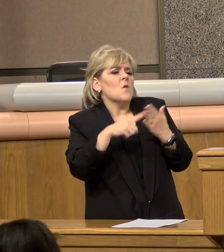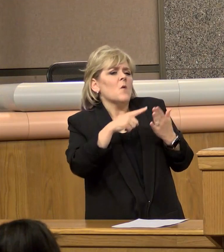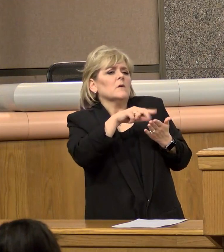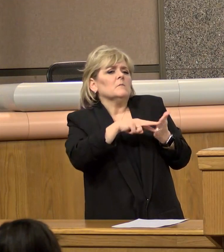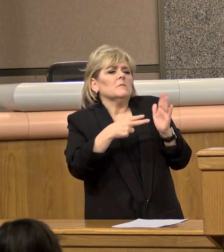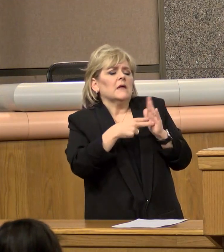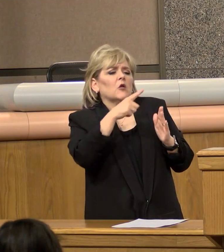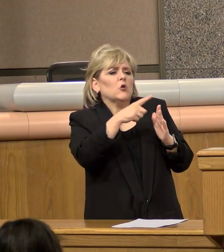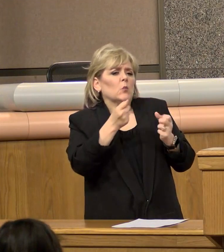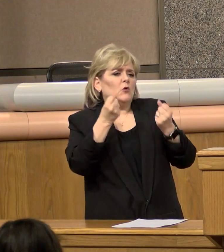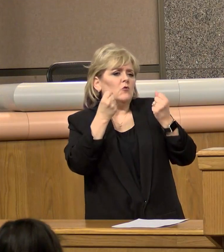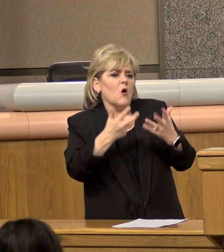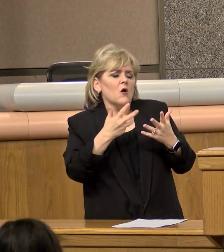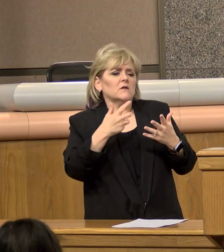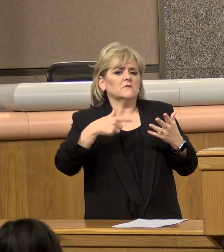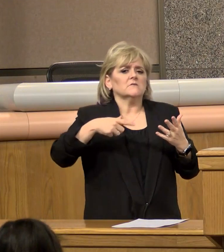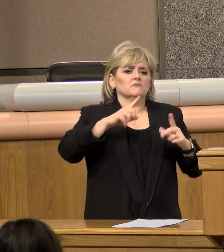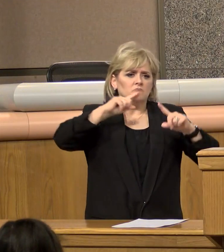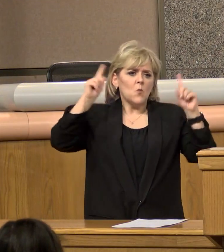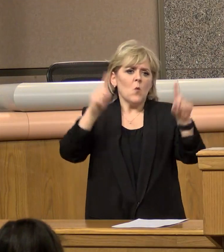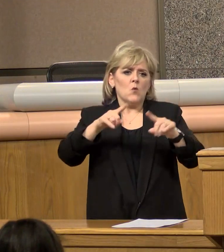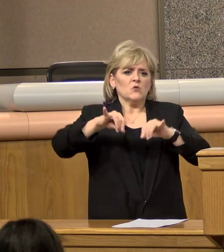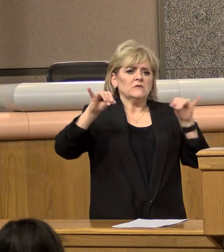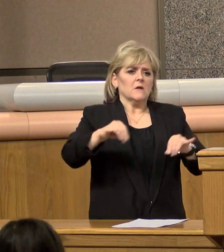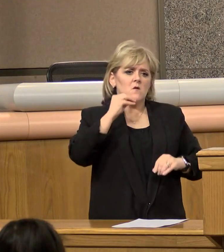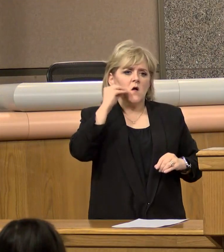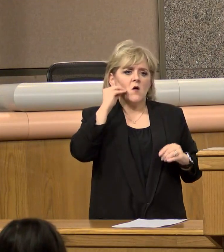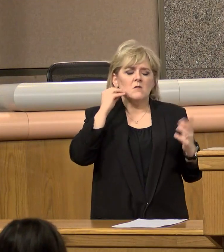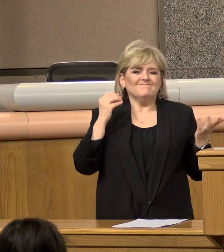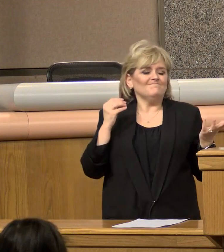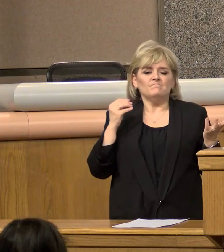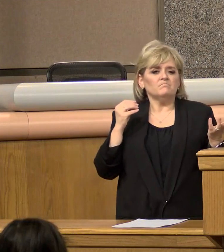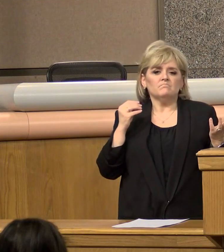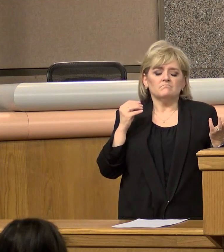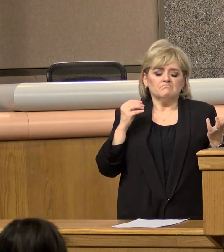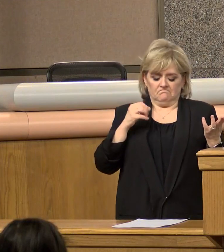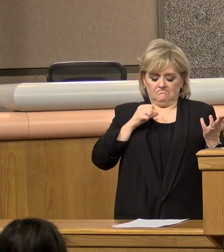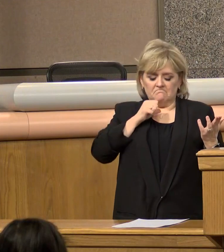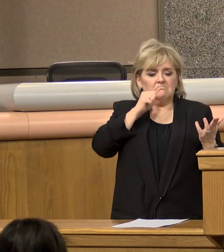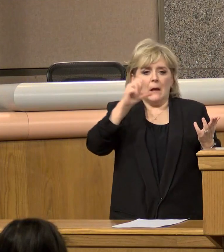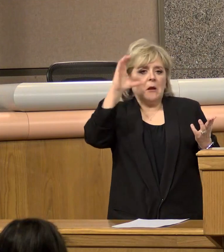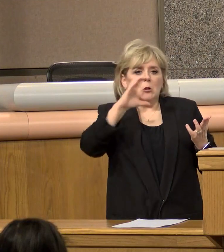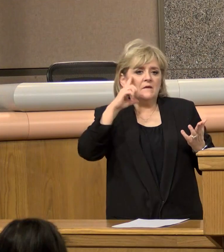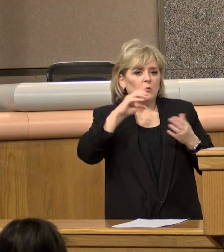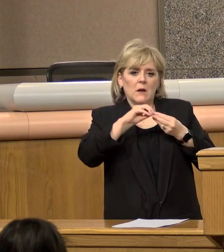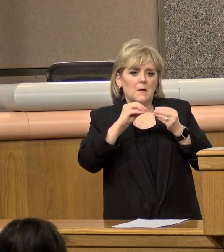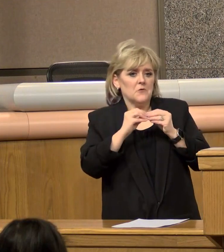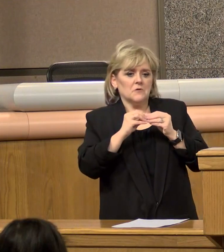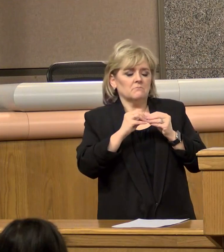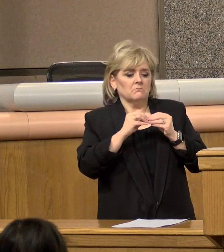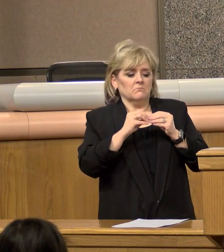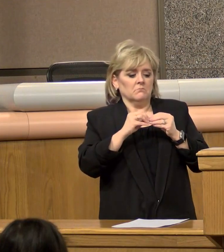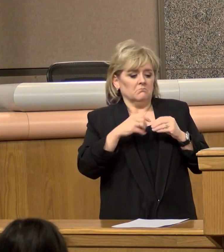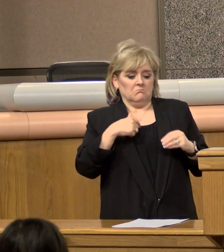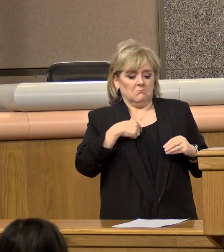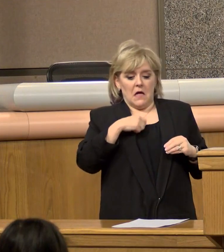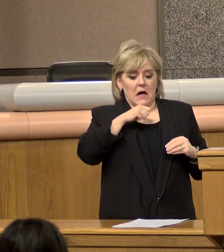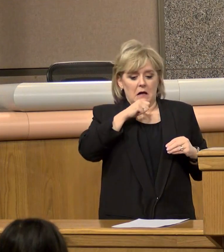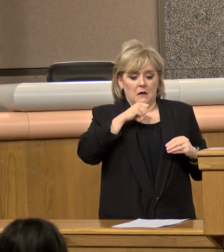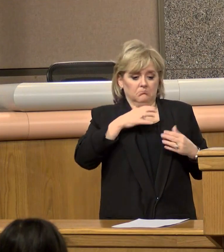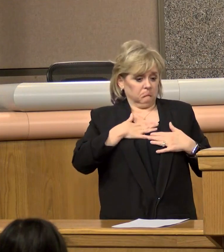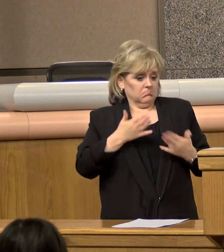I'm not sure it's a number. I'm not, I'm not afraid to, to make that decision. If we get